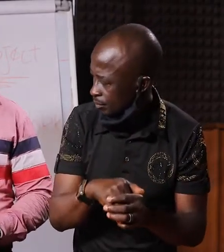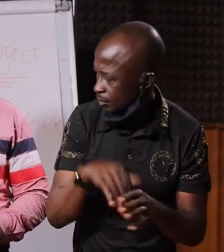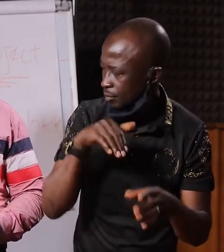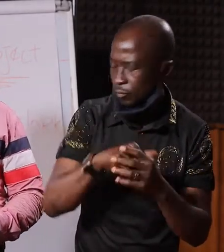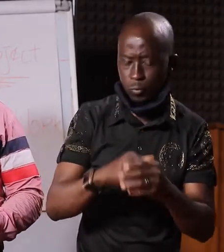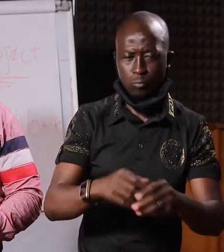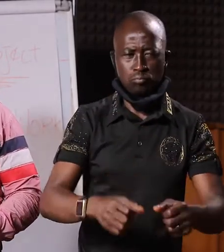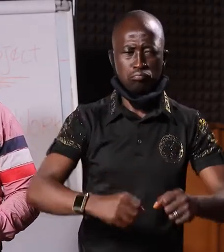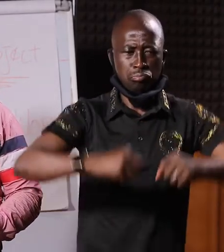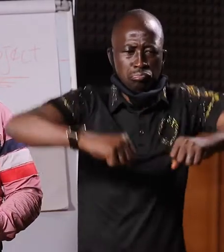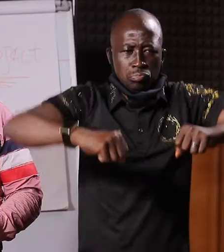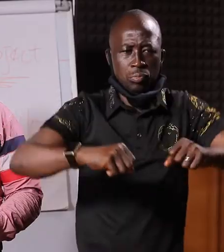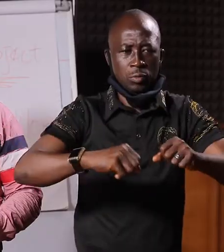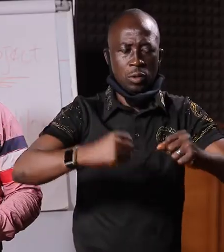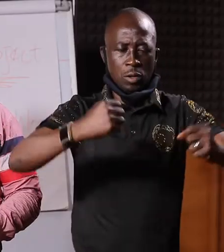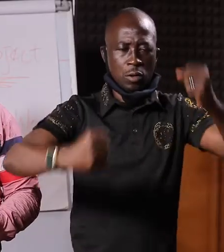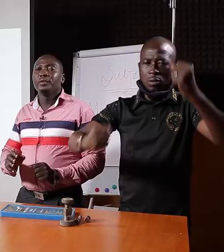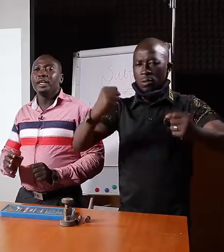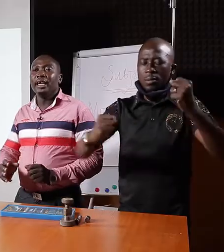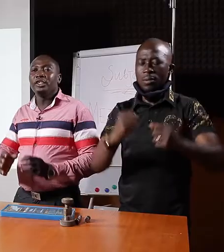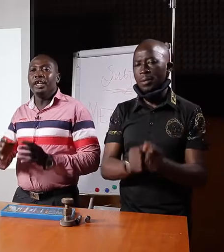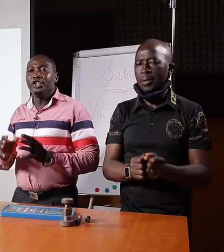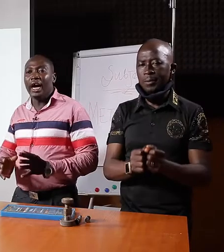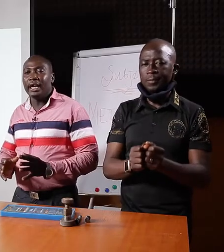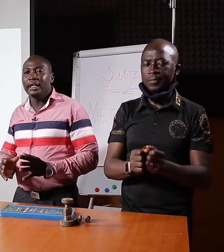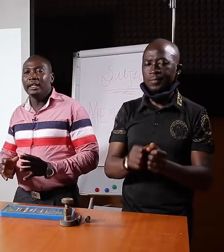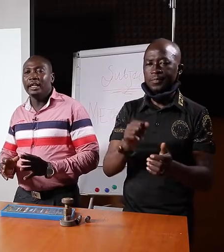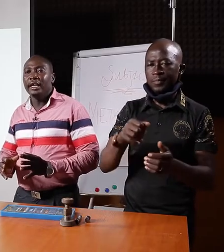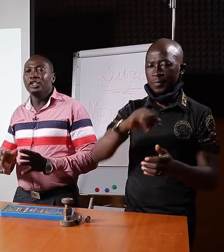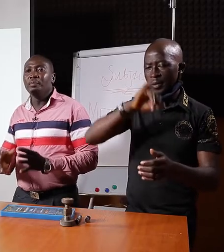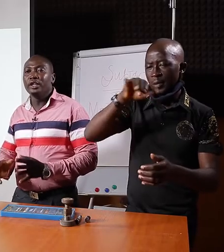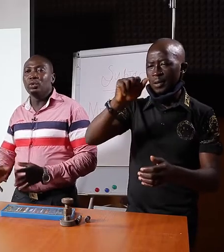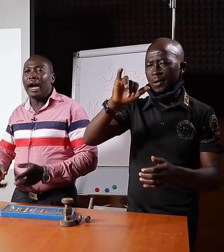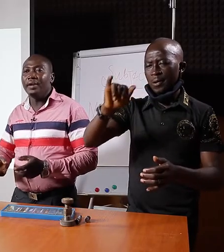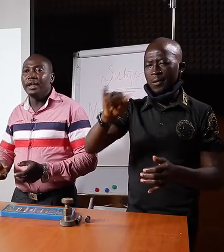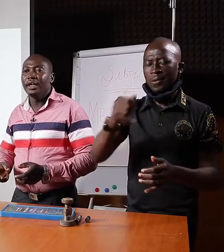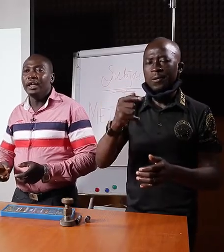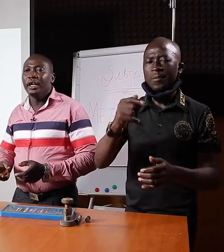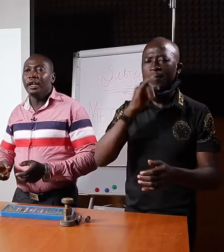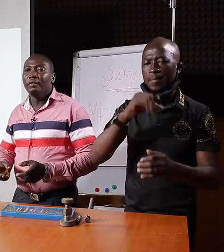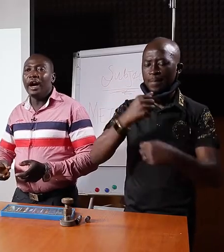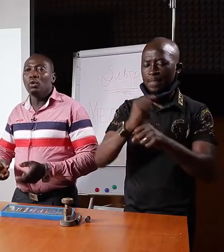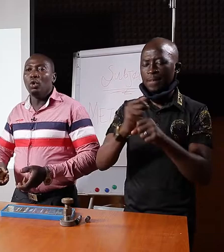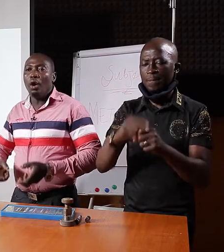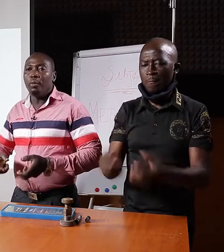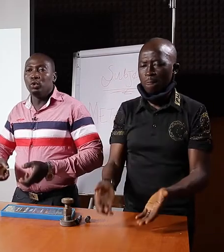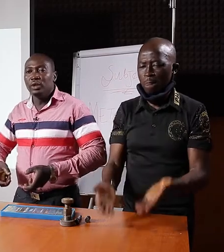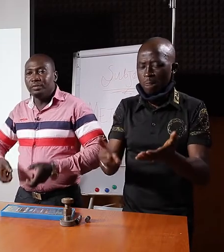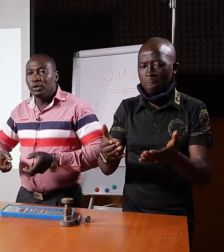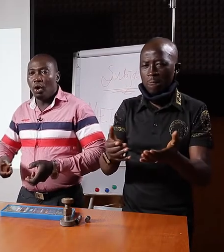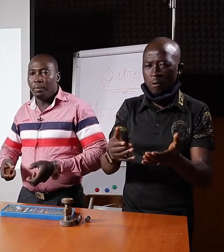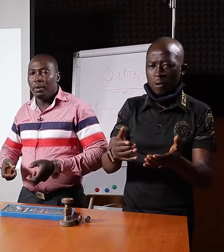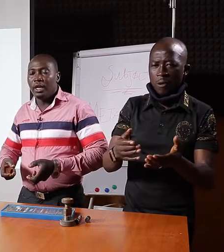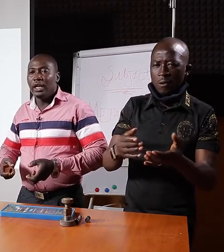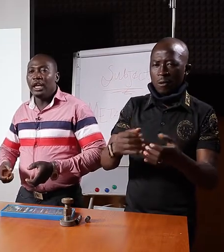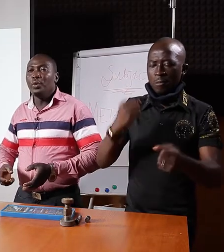truck jack. We know that a jack is made to carry vehicle up or to lift